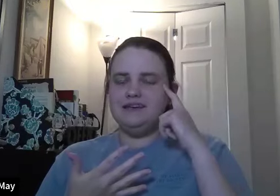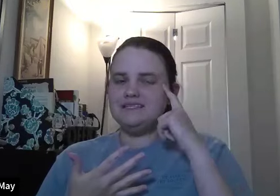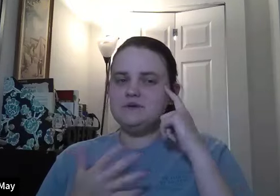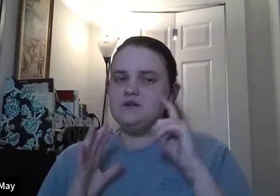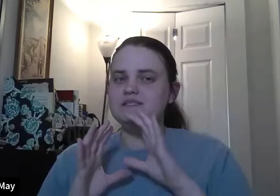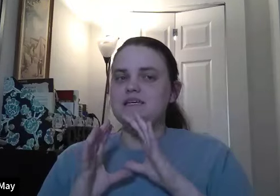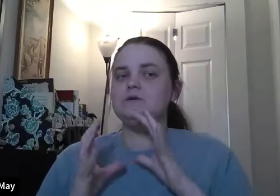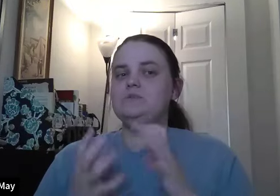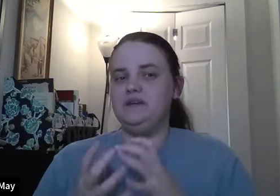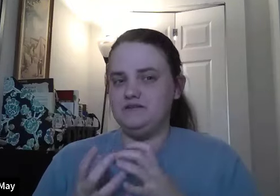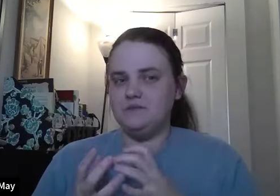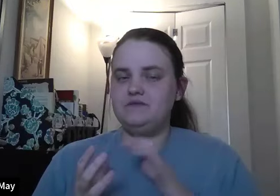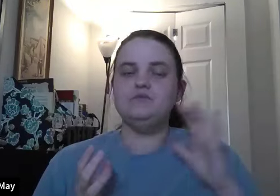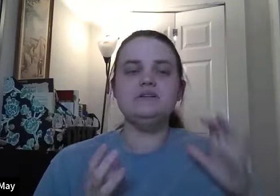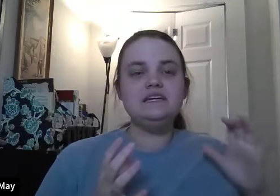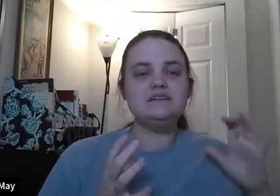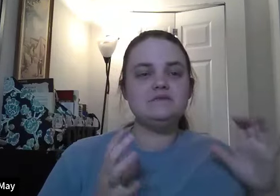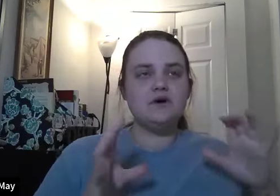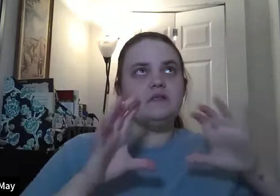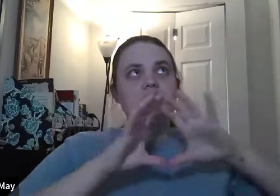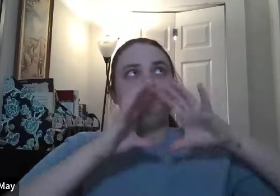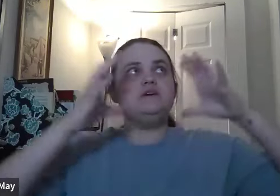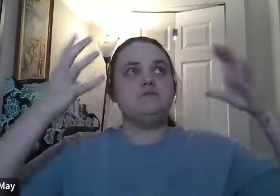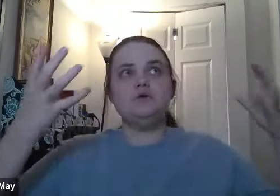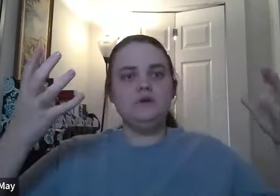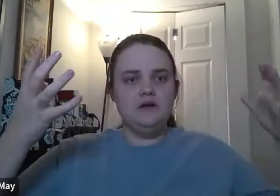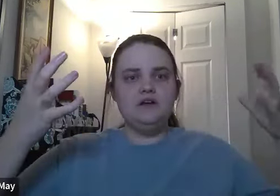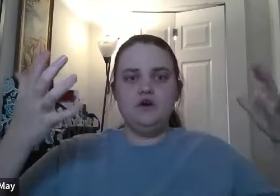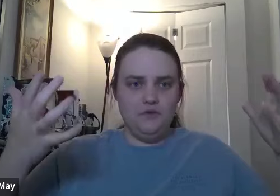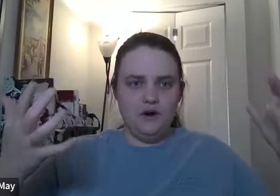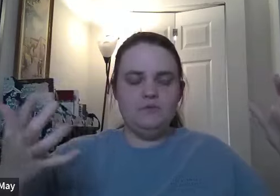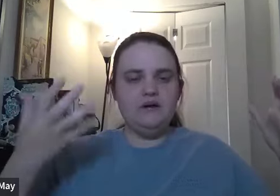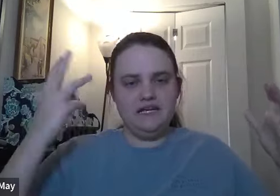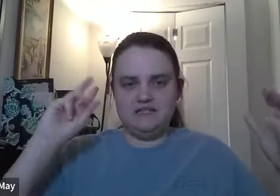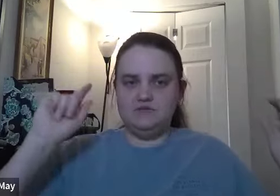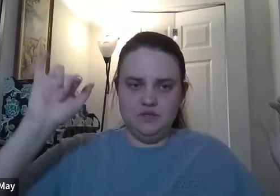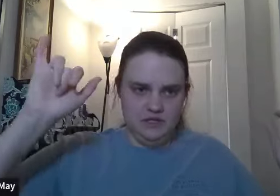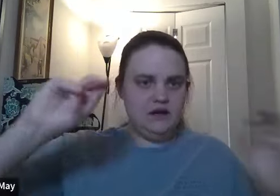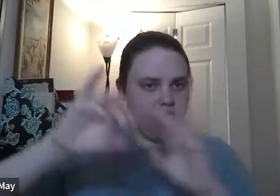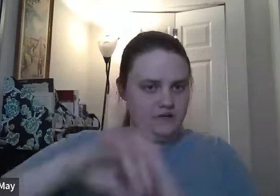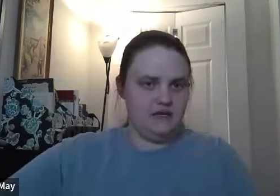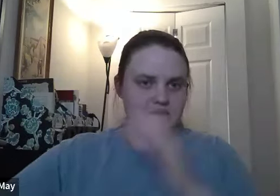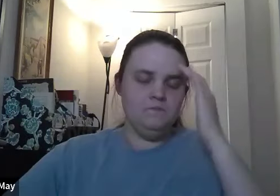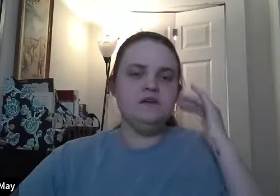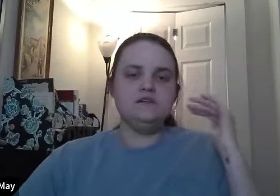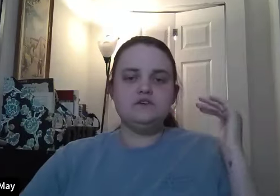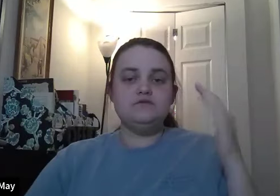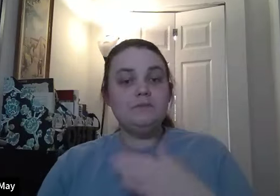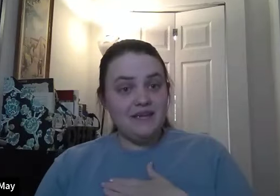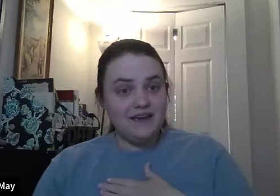I typically always say your immediate family. If you really need to involve like the big group, go for it, but it gets really complicated. So for me,